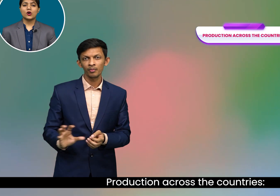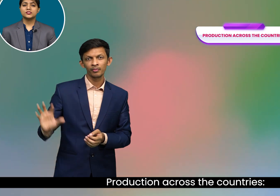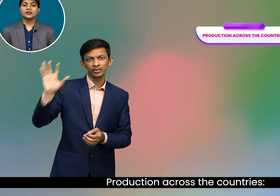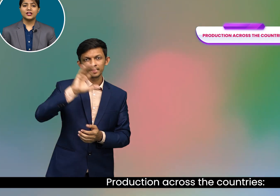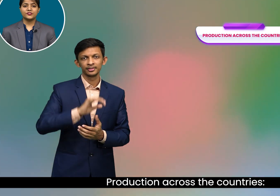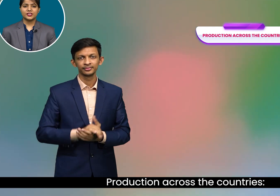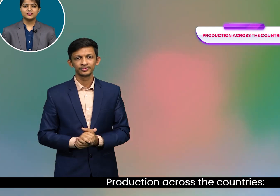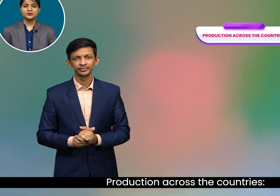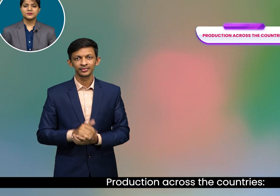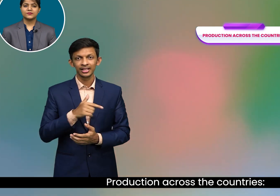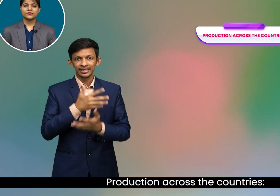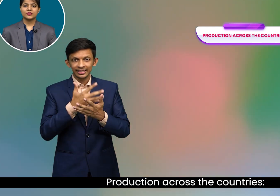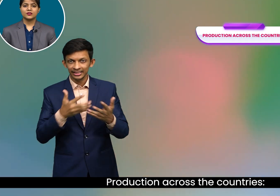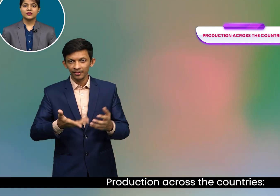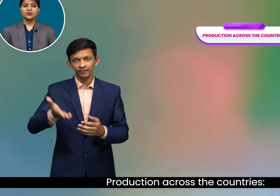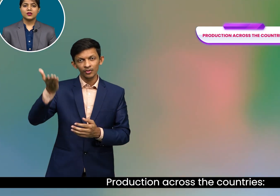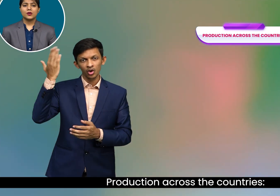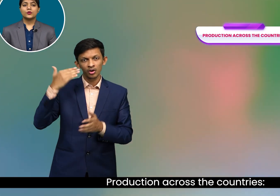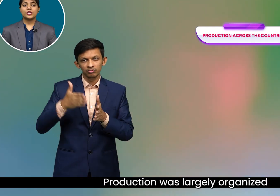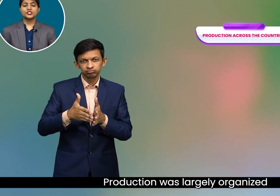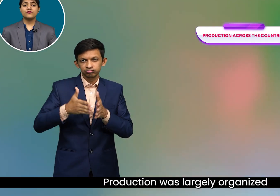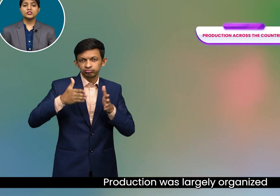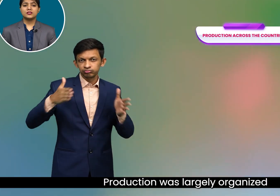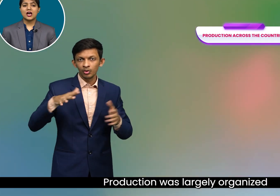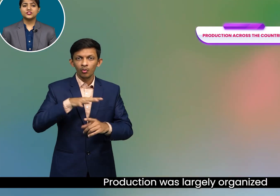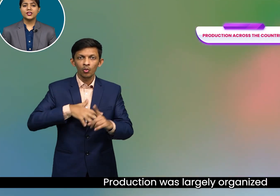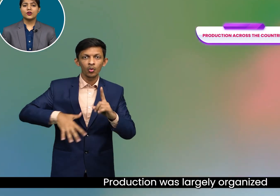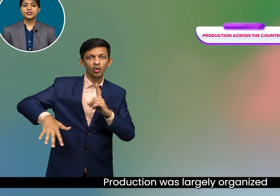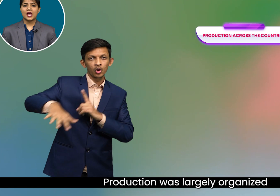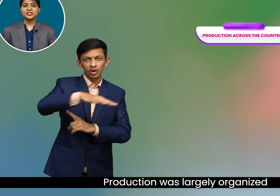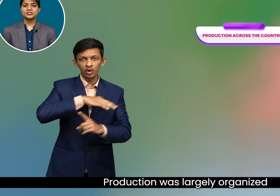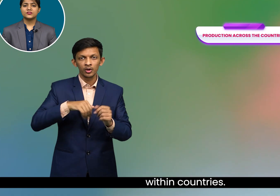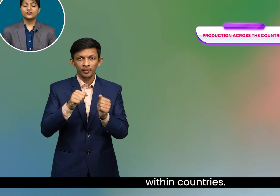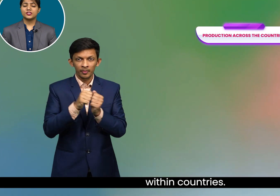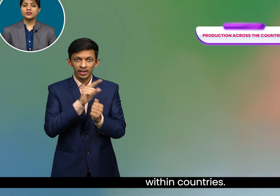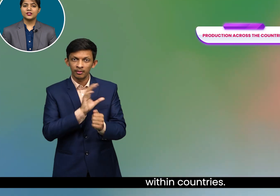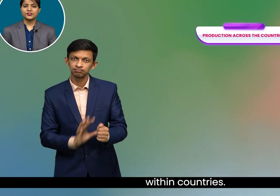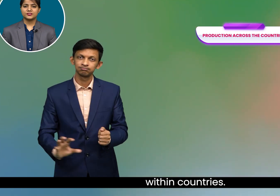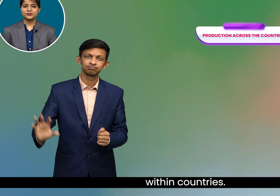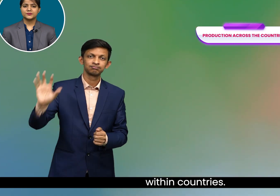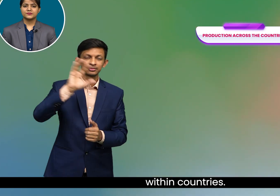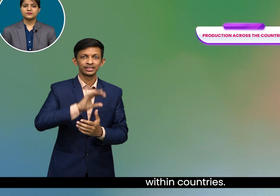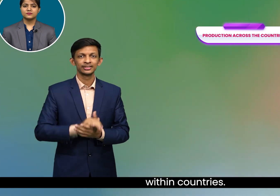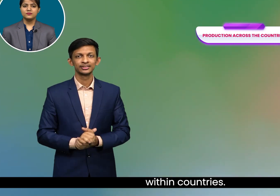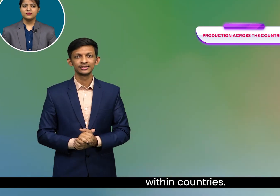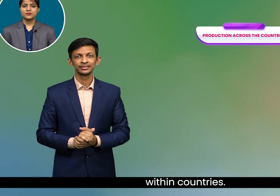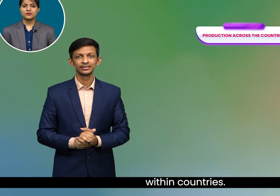Production across the countries. Production was largely organized within countries.